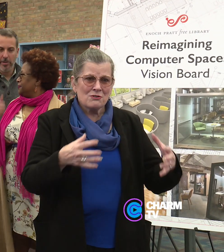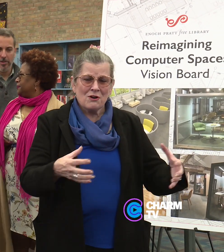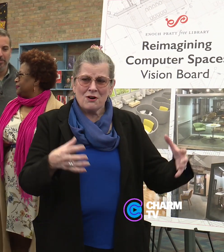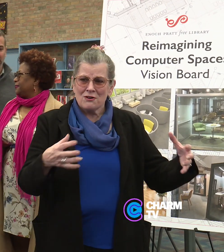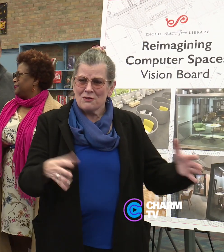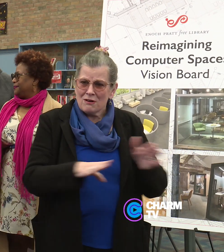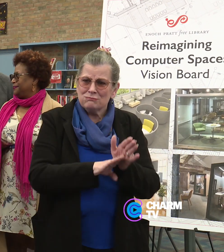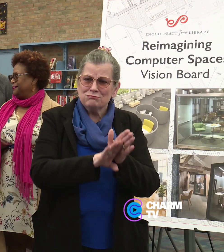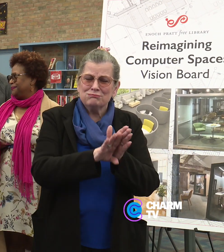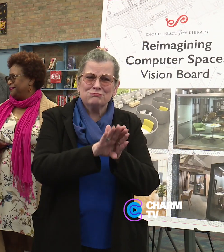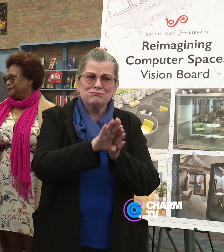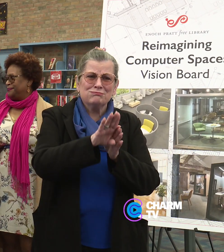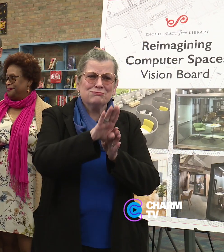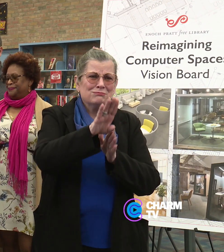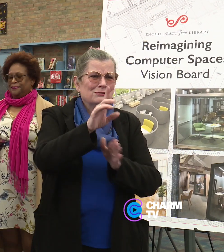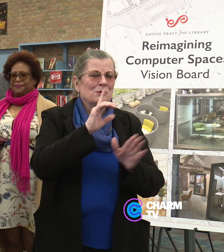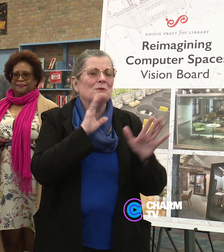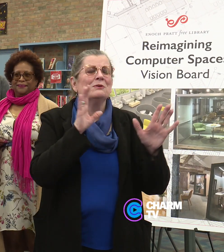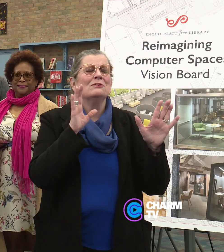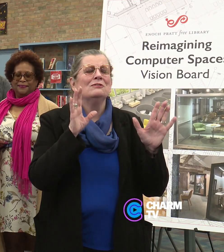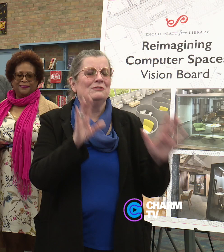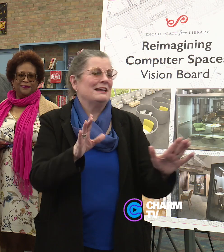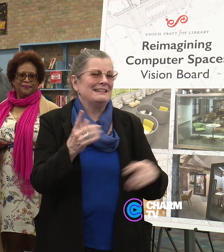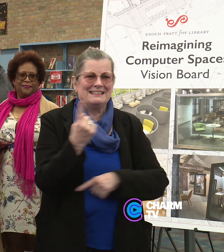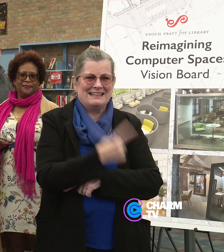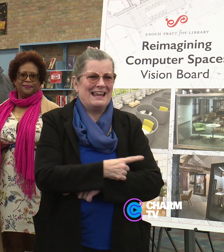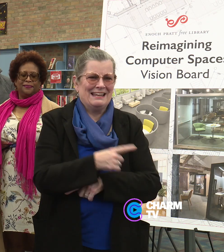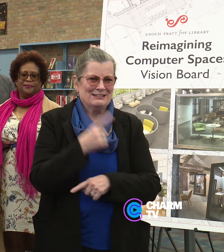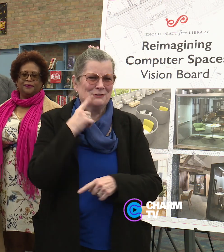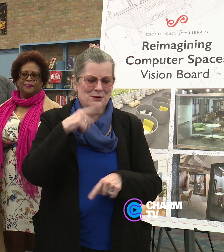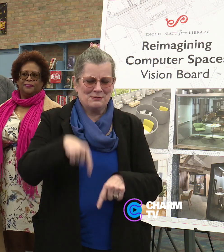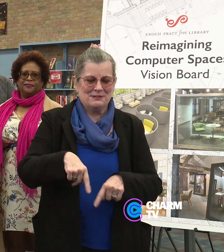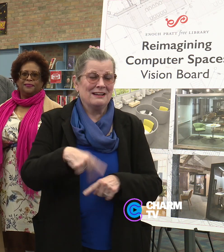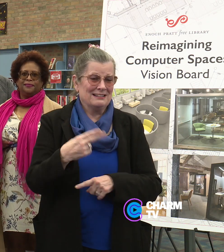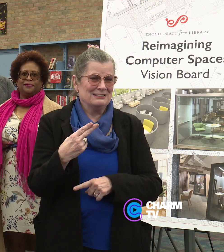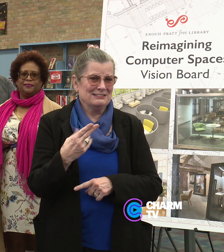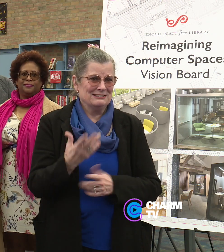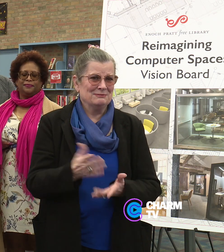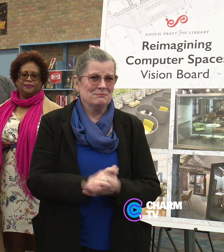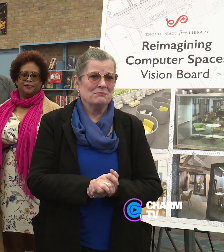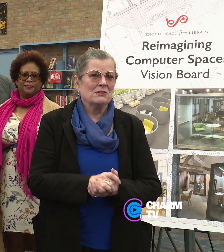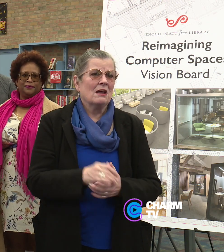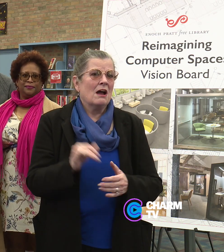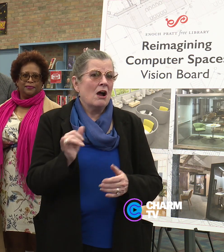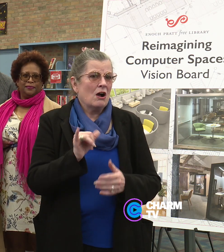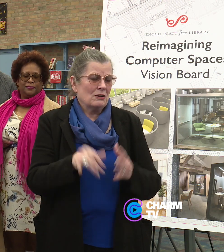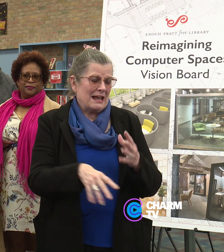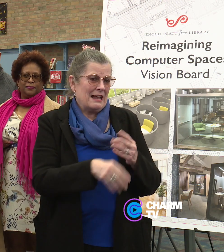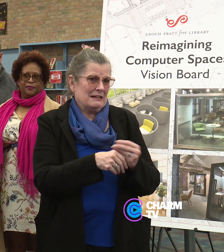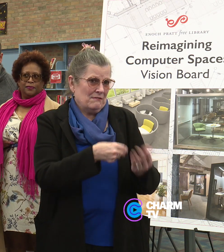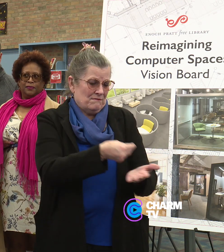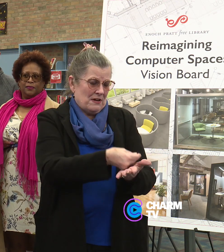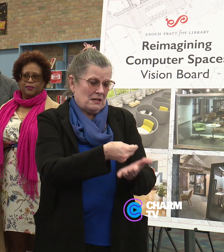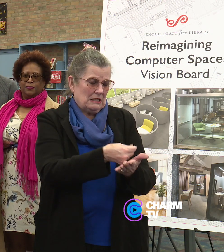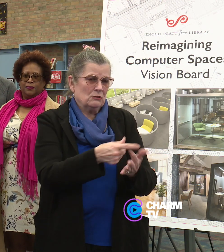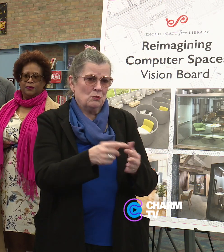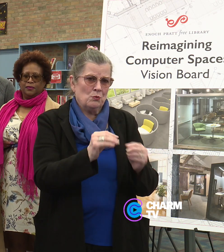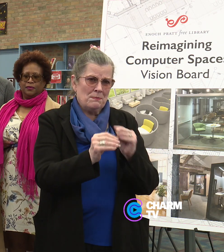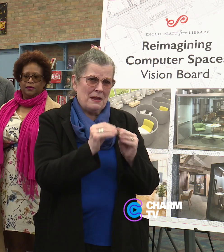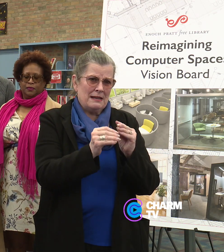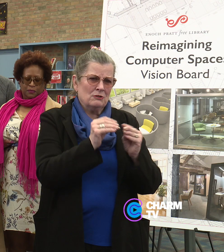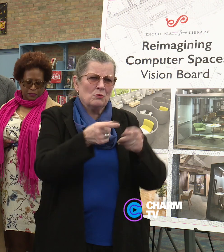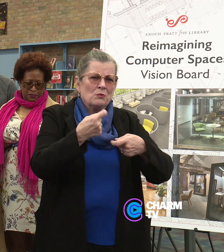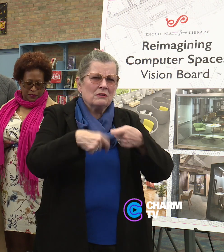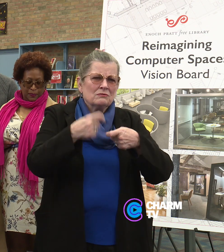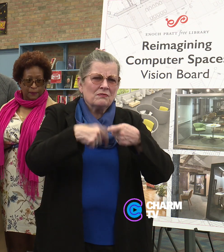going to be a great day for Park Heights. We have also strategically built in funding to repair or replace the HVAC systems